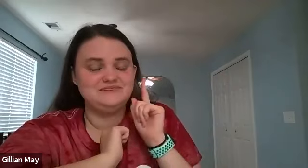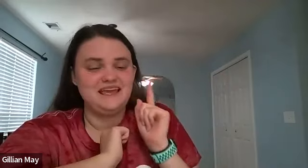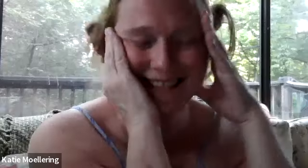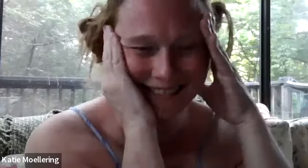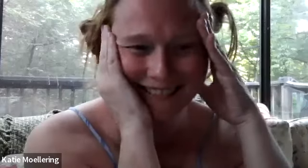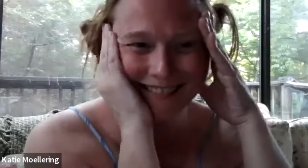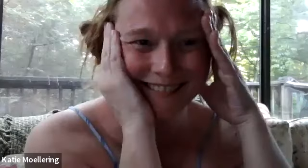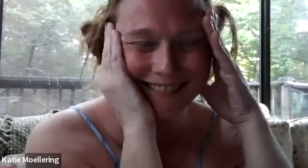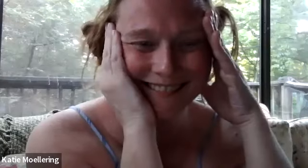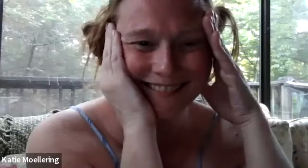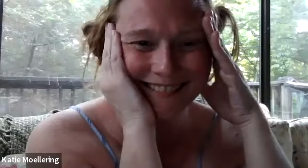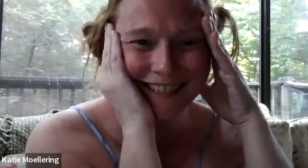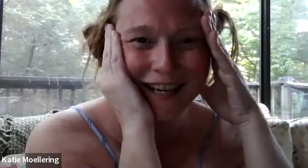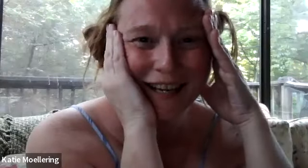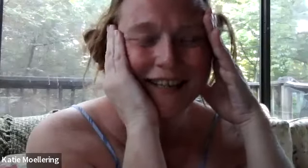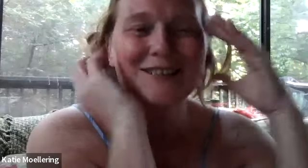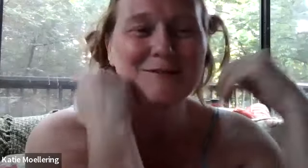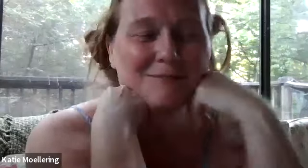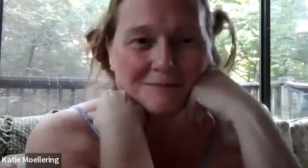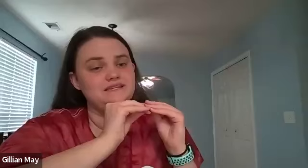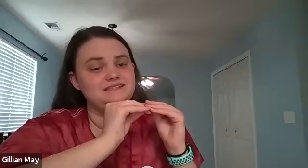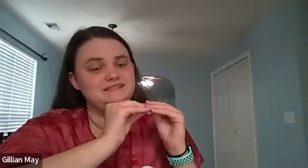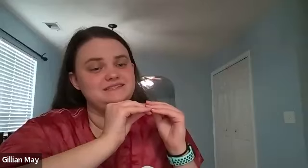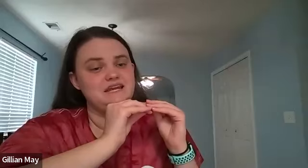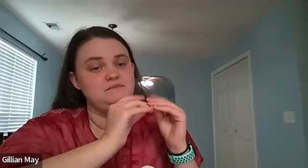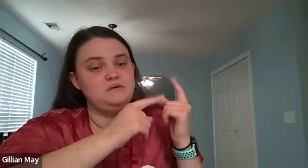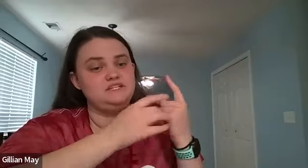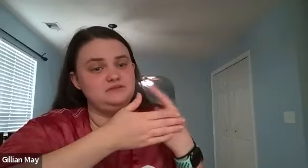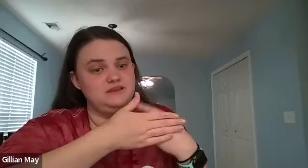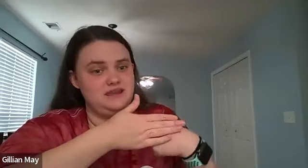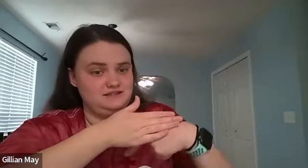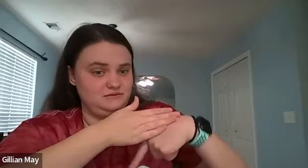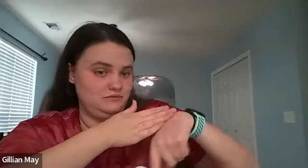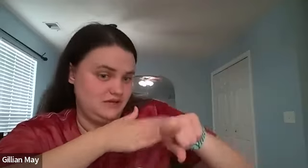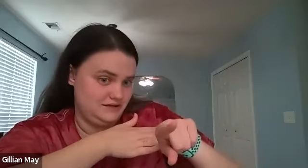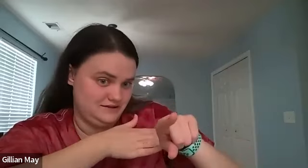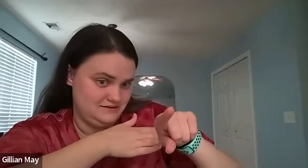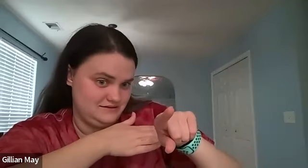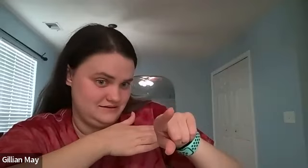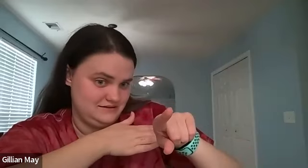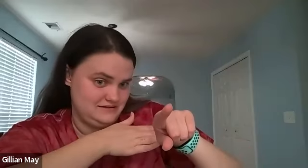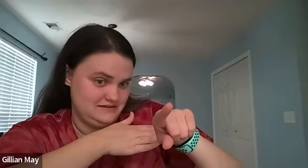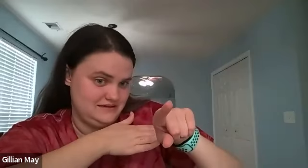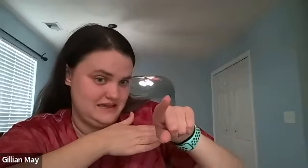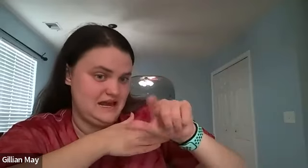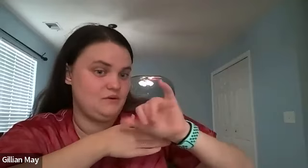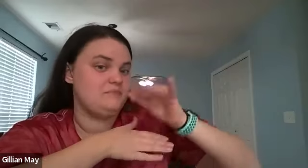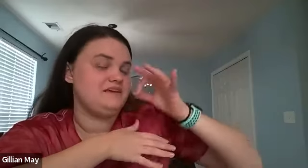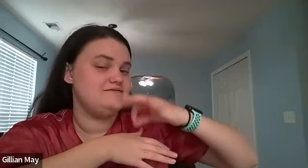Yes. I have a conference that I'm going to next week. Okay. And I will not be